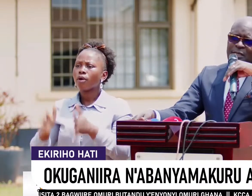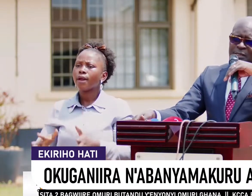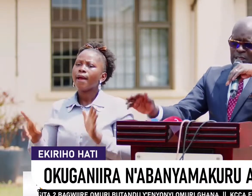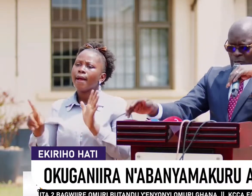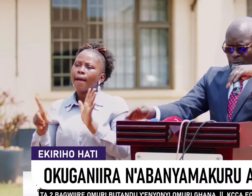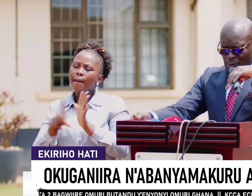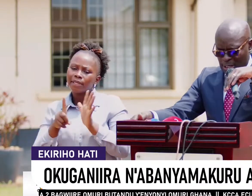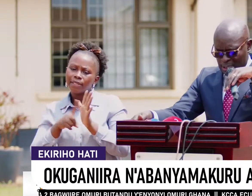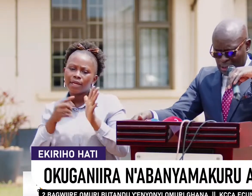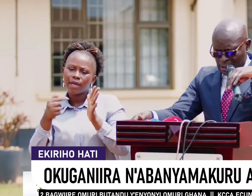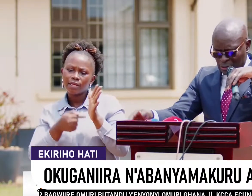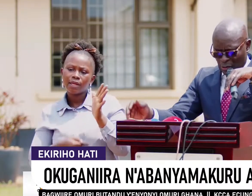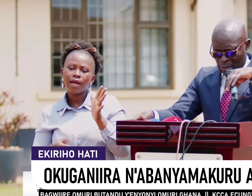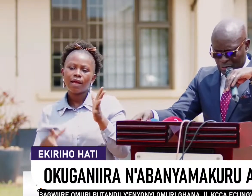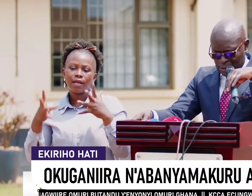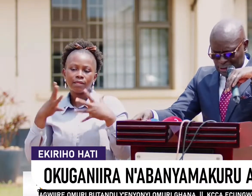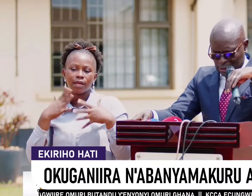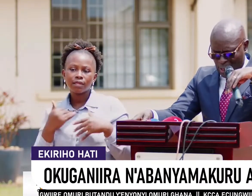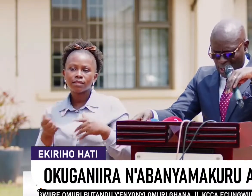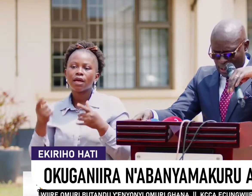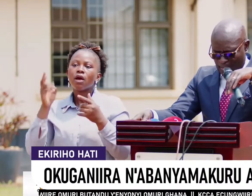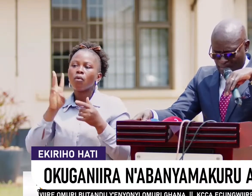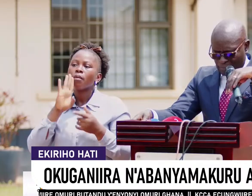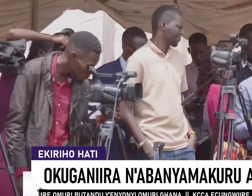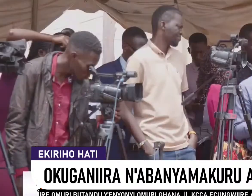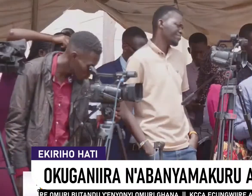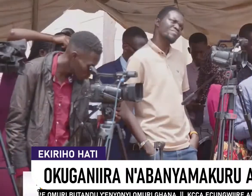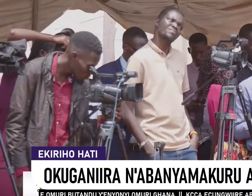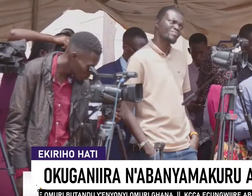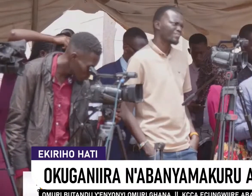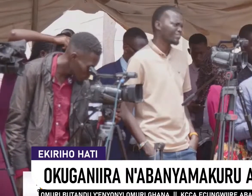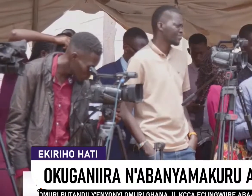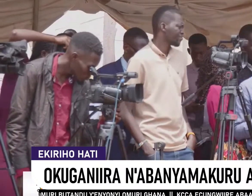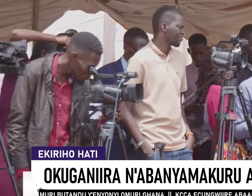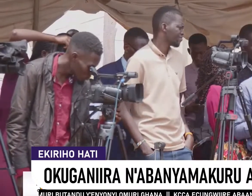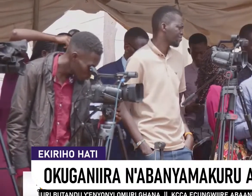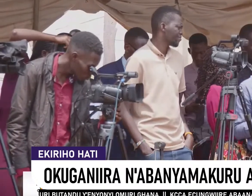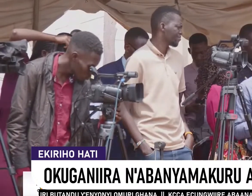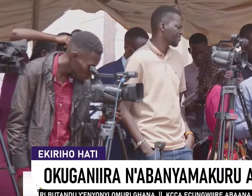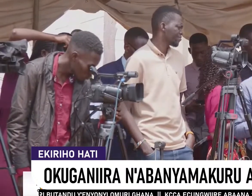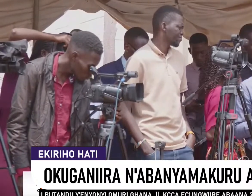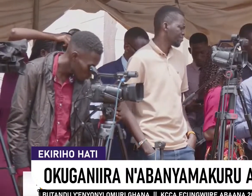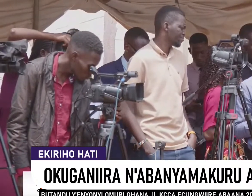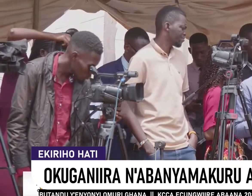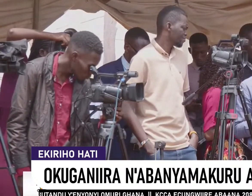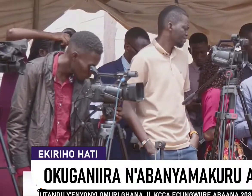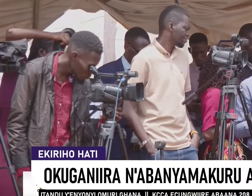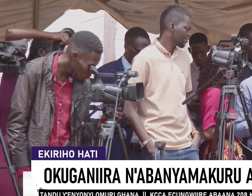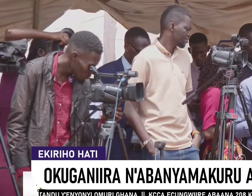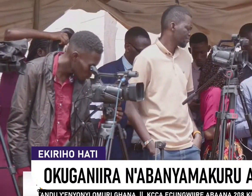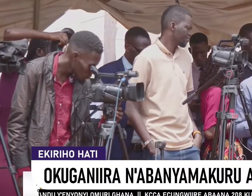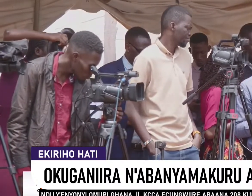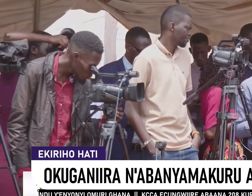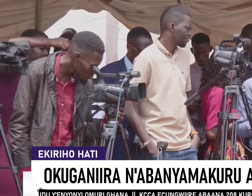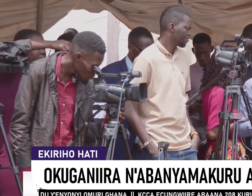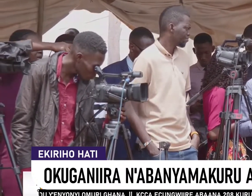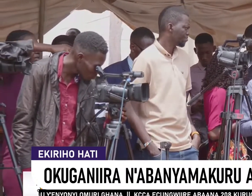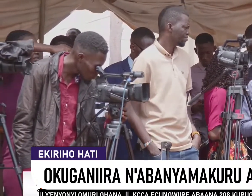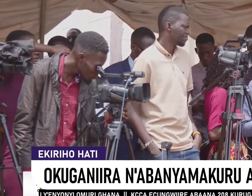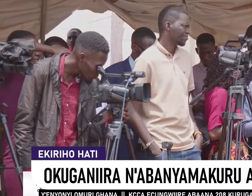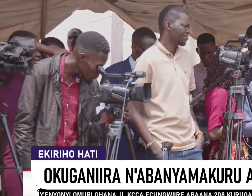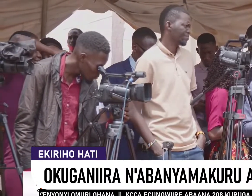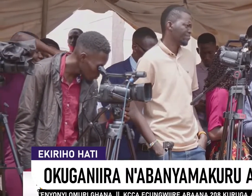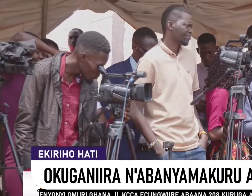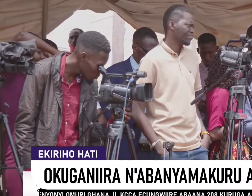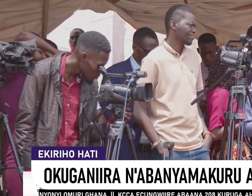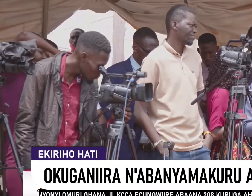geetaagisa gajja kuba we gali, tujja kuba tutegeeza eggwanga. Ebikwata ku intaneti buukako bundi tebaako oba